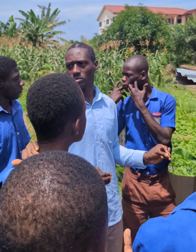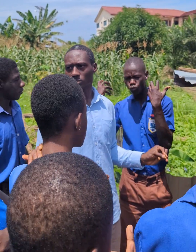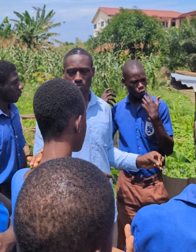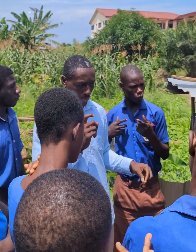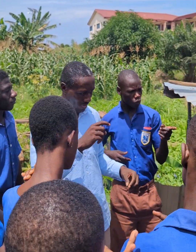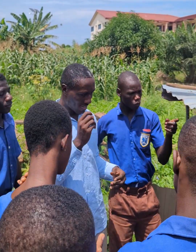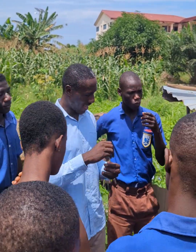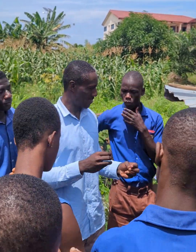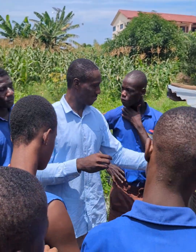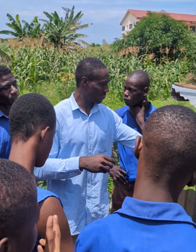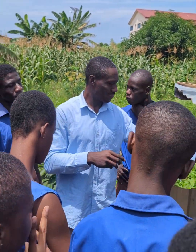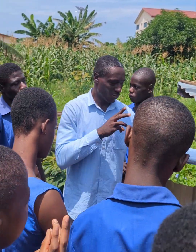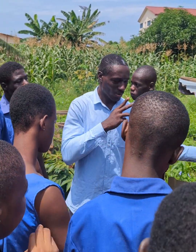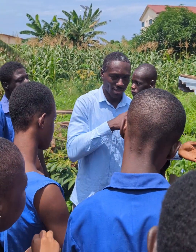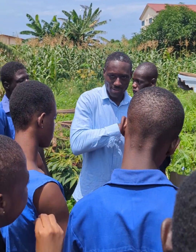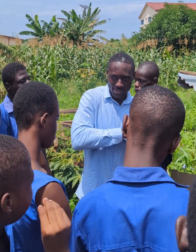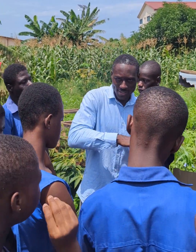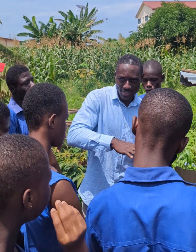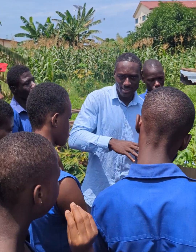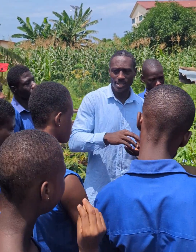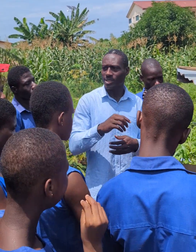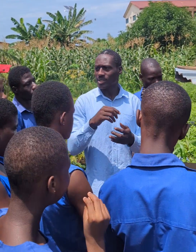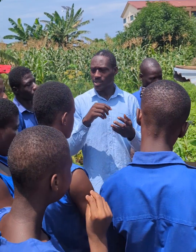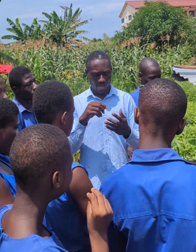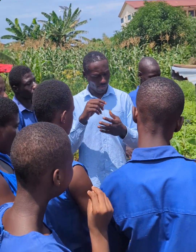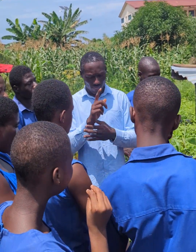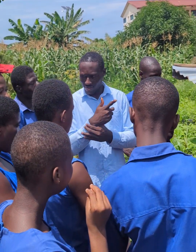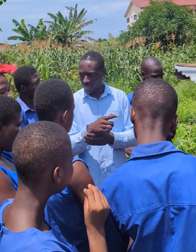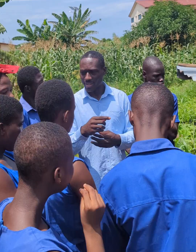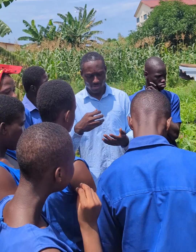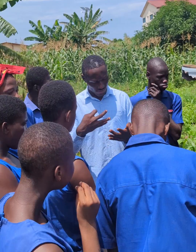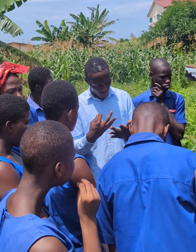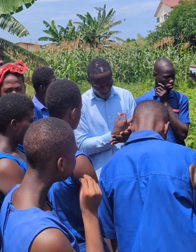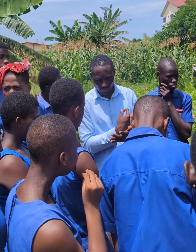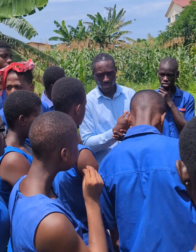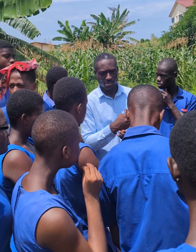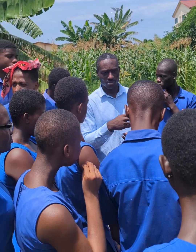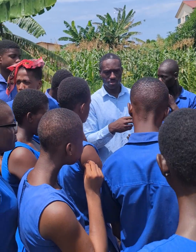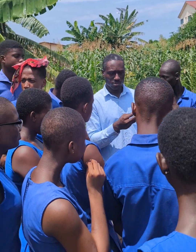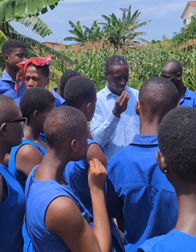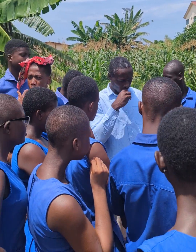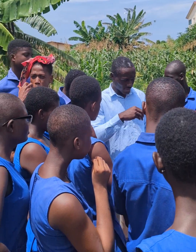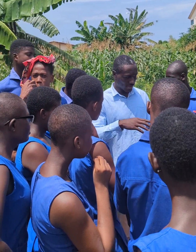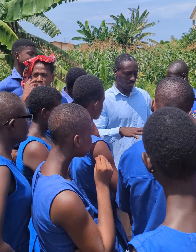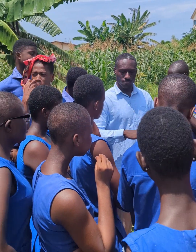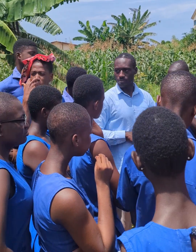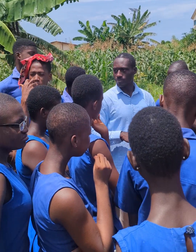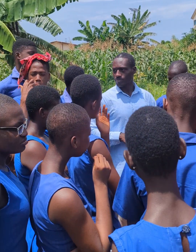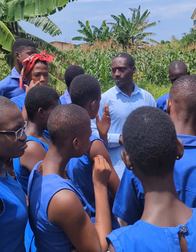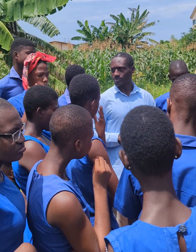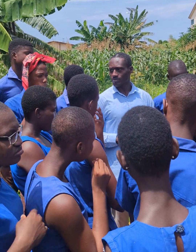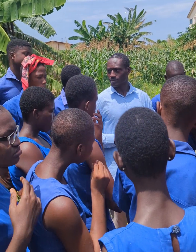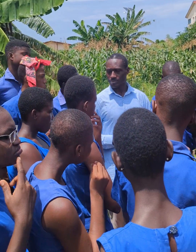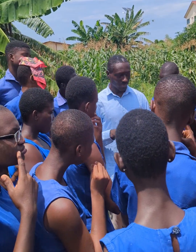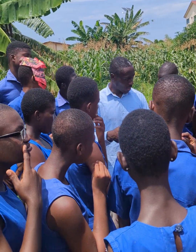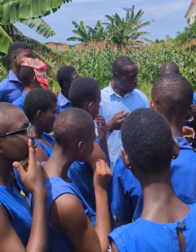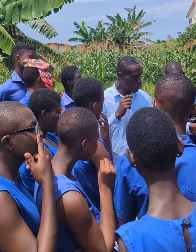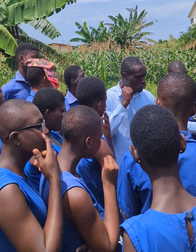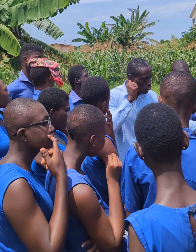the vegetable or leaf being given to them needs to be changed as well. Fresh vegetables.